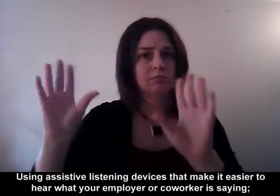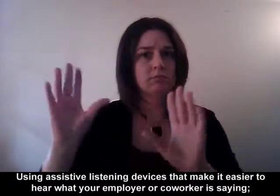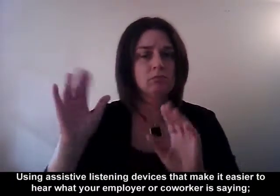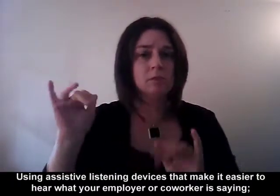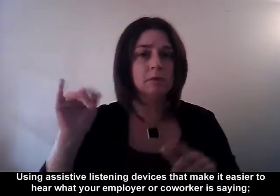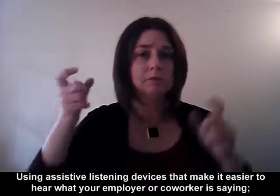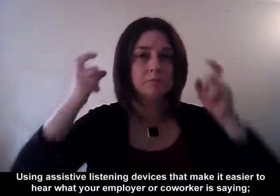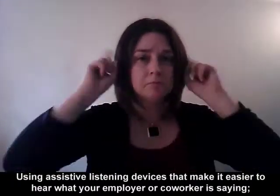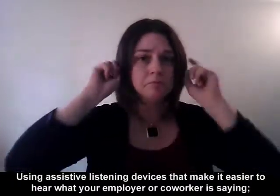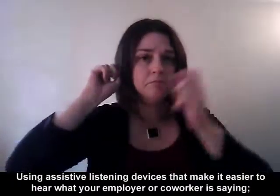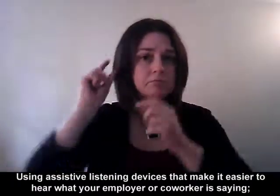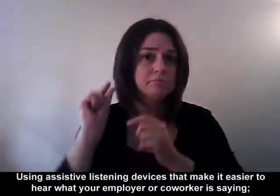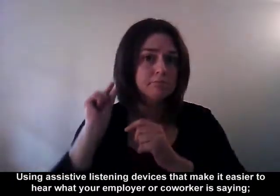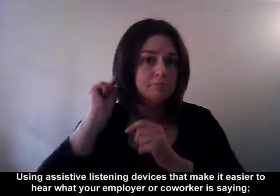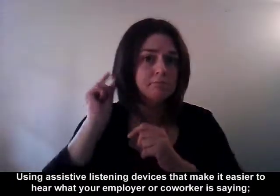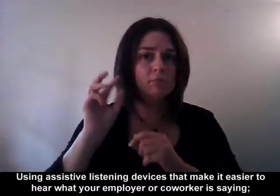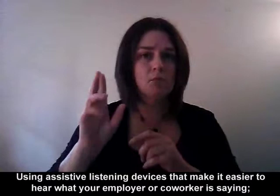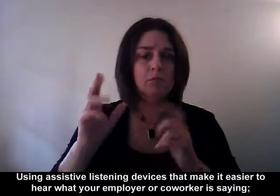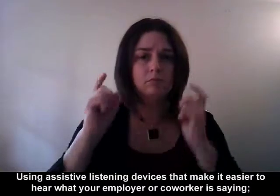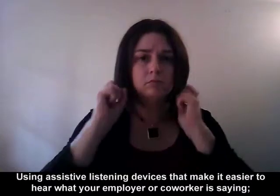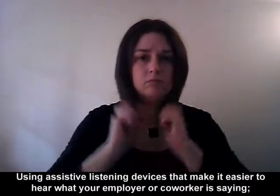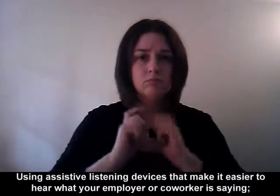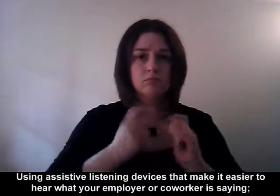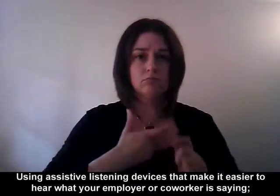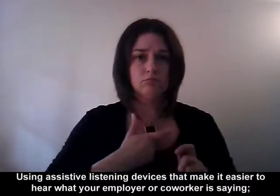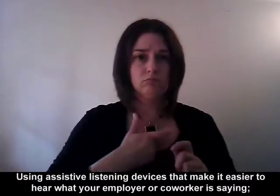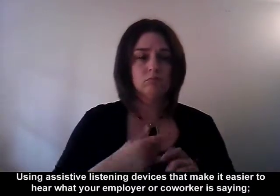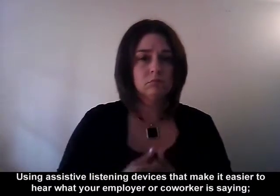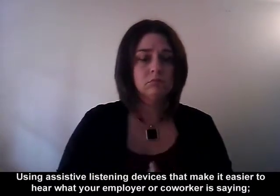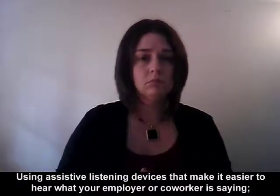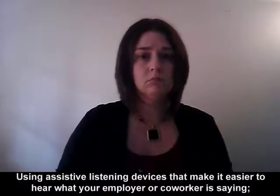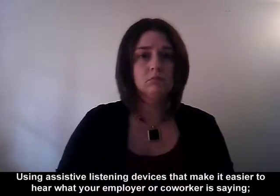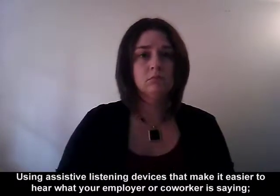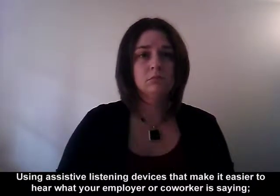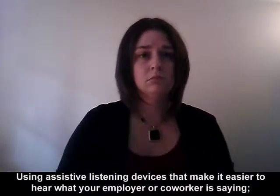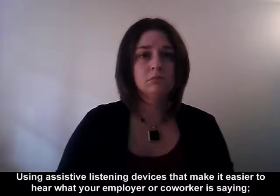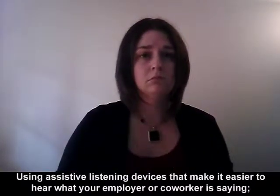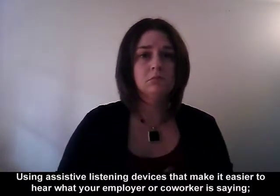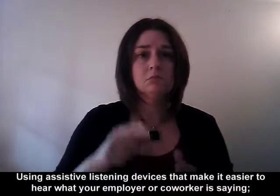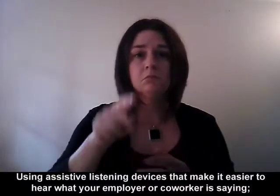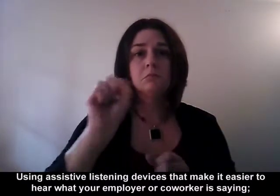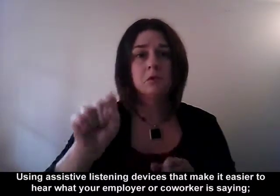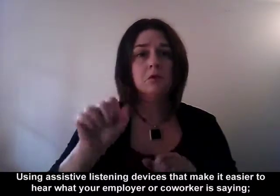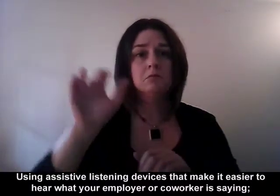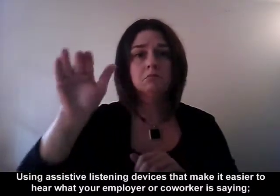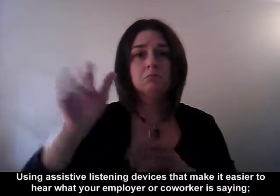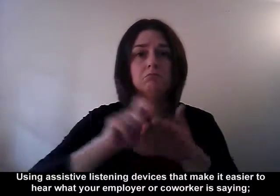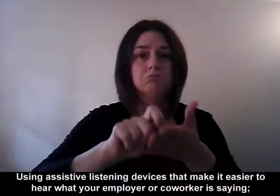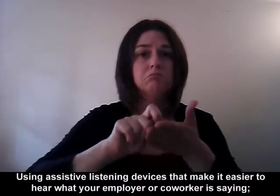using assistive listening devices that make it easier to hear what your employer or coworker is saying.